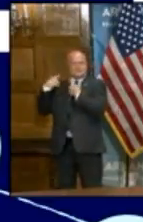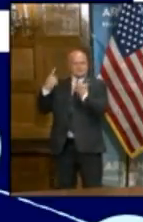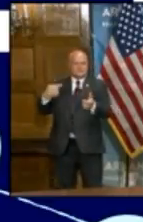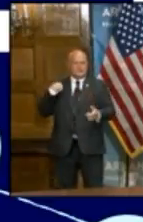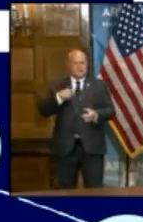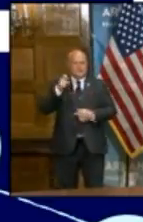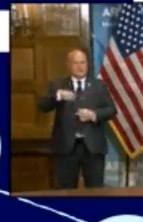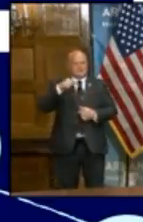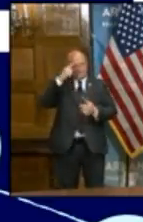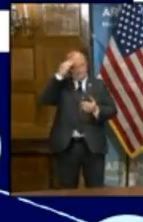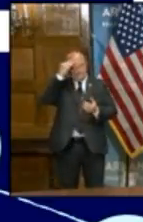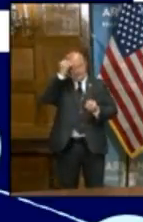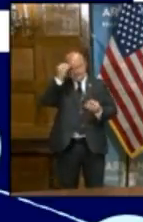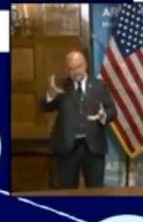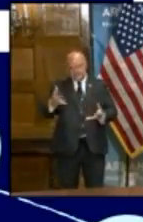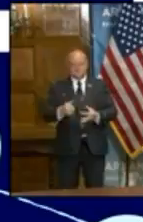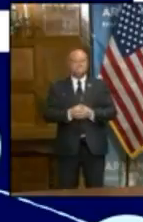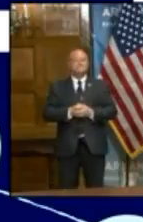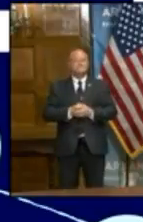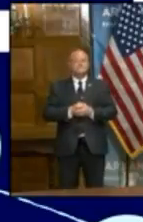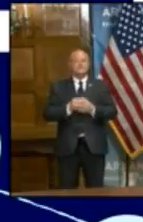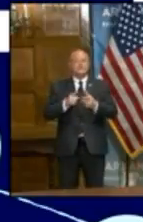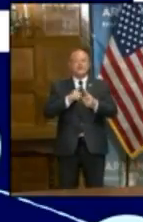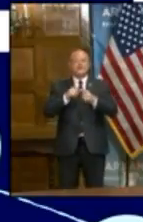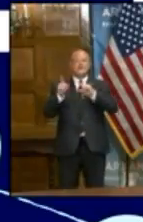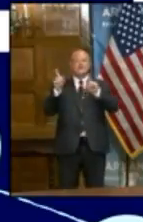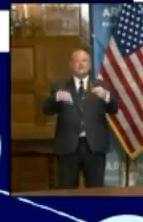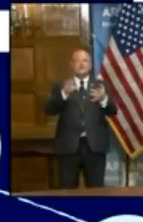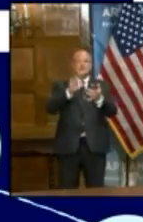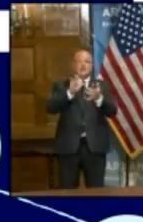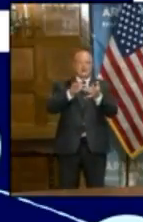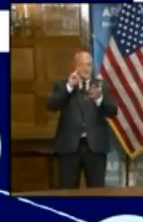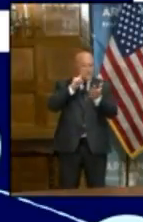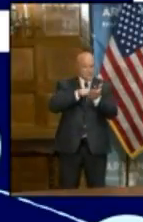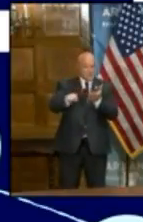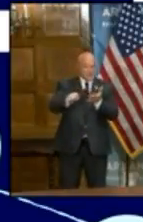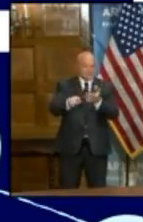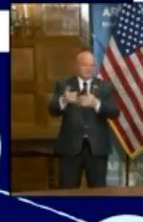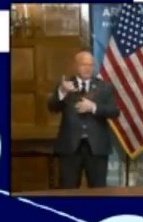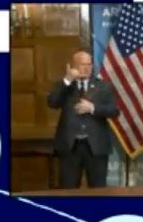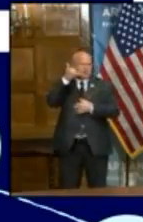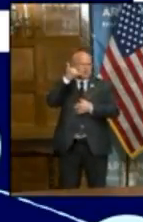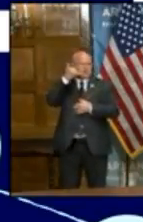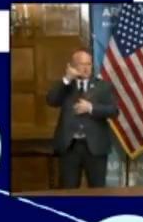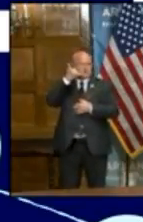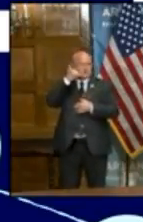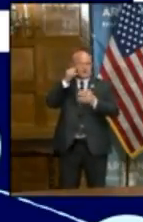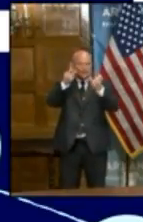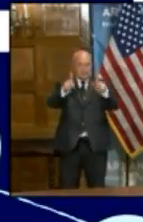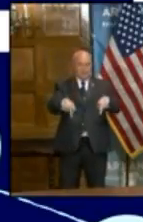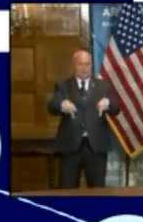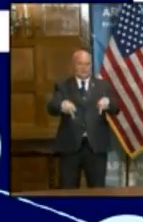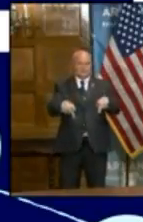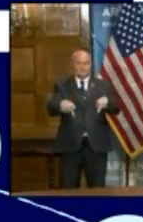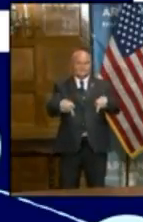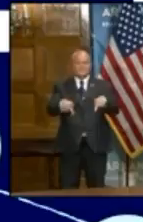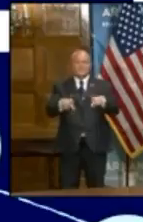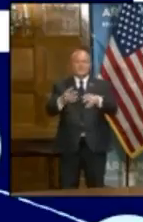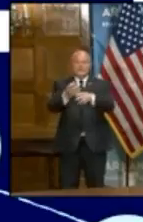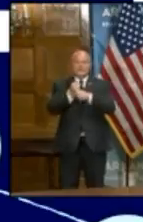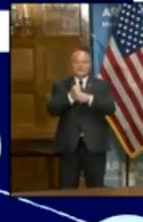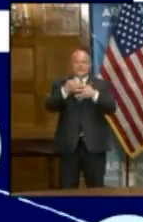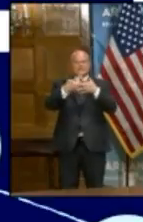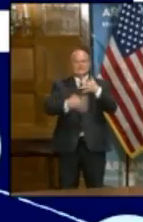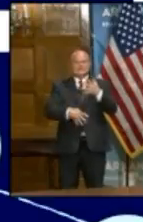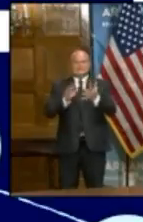we need to be in touch with. And that then goes to the contact tracer, who calls the person to get